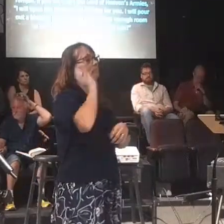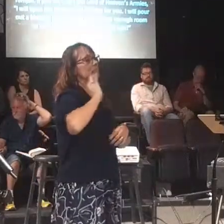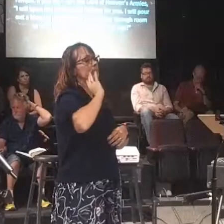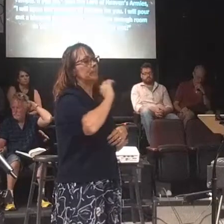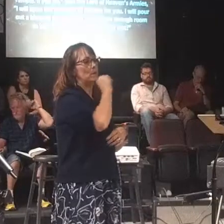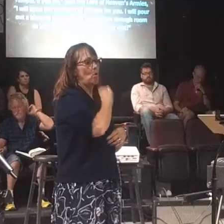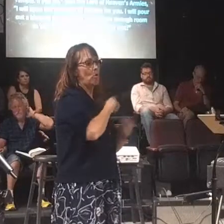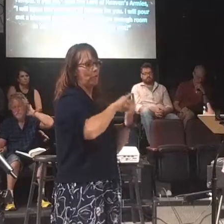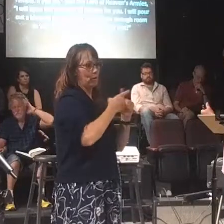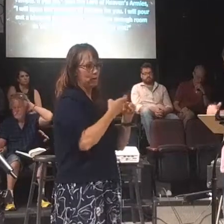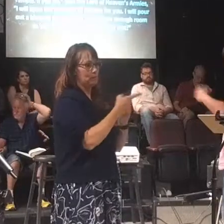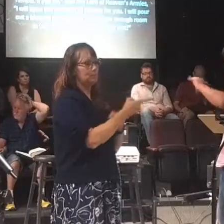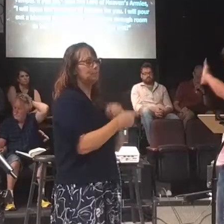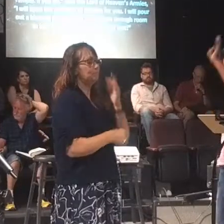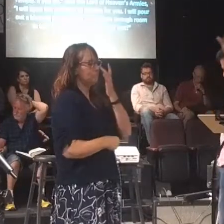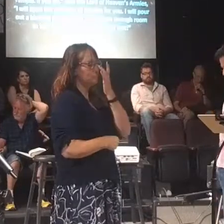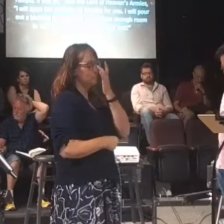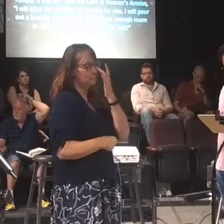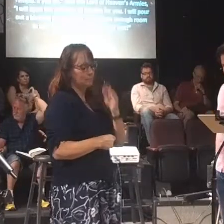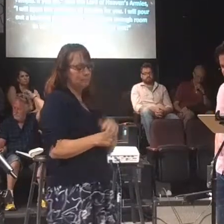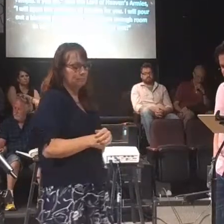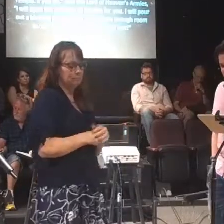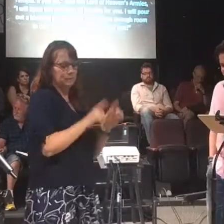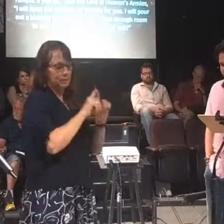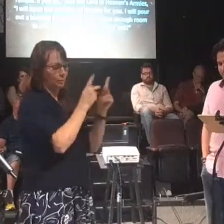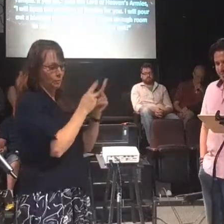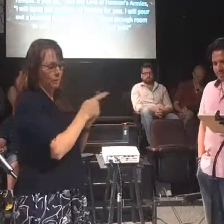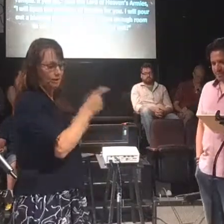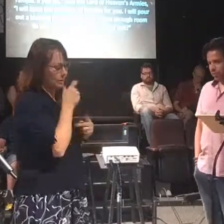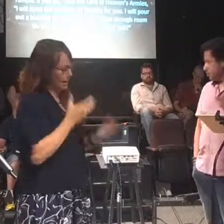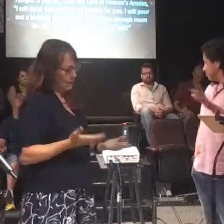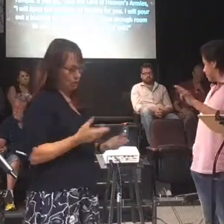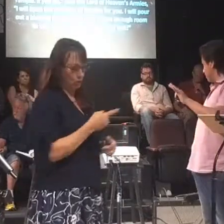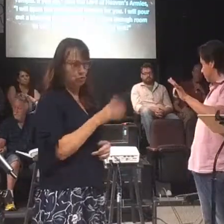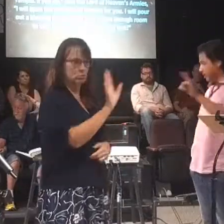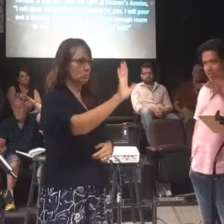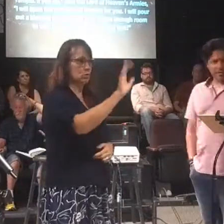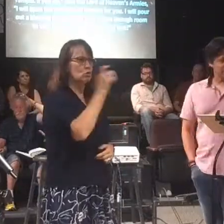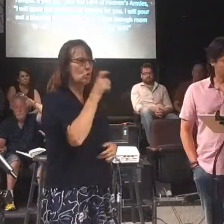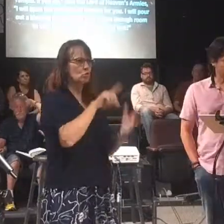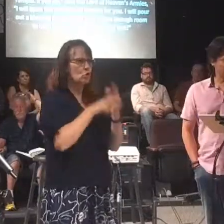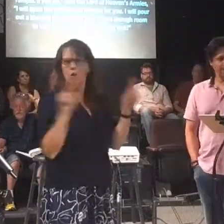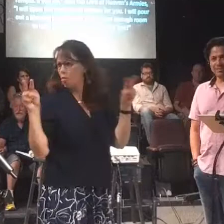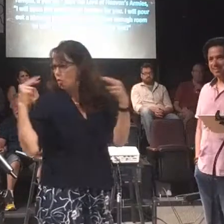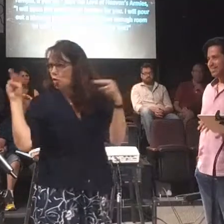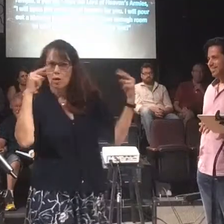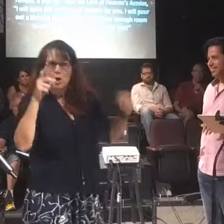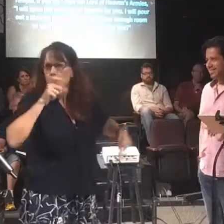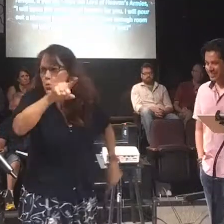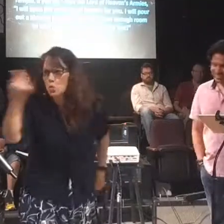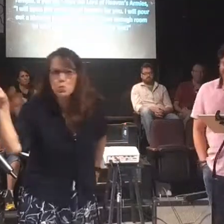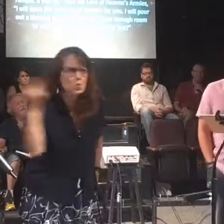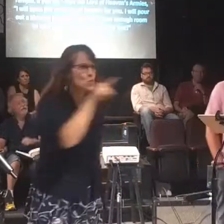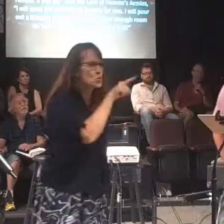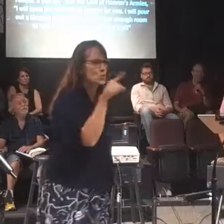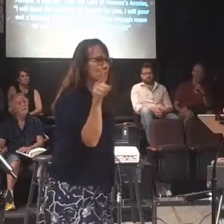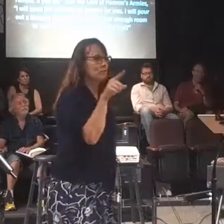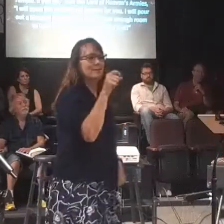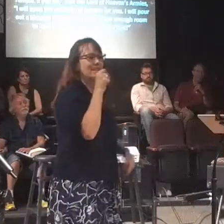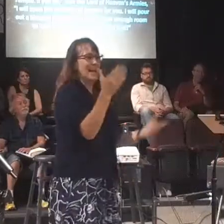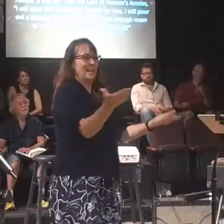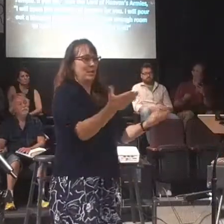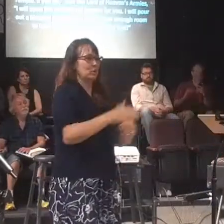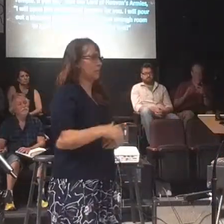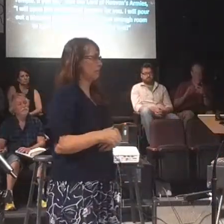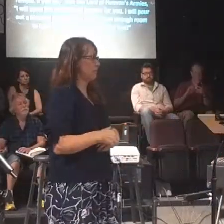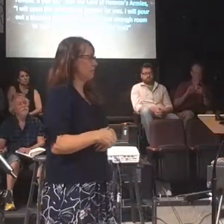And it was so funny because I was also in a different place. It was not here. So don't start looking for people, you know. You know, sometimes